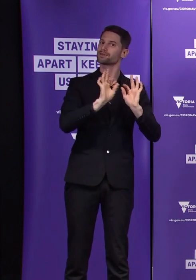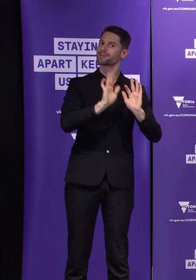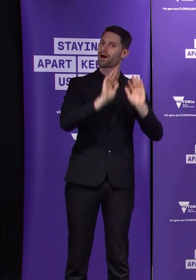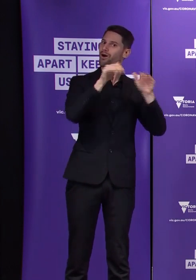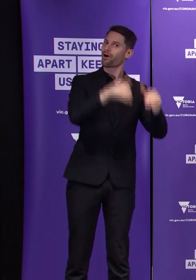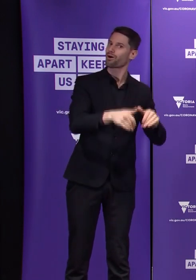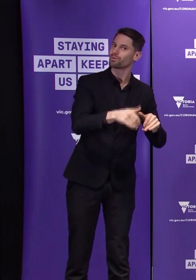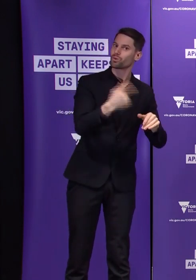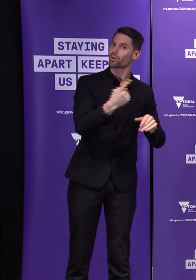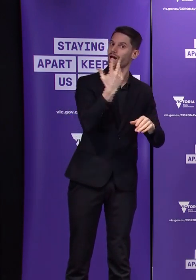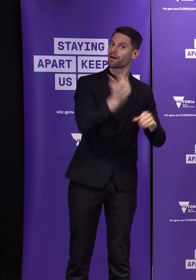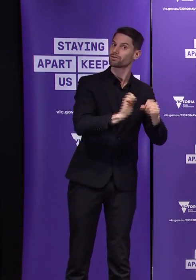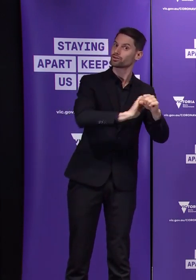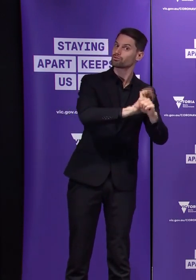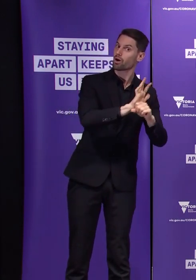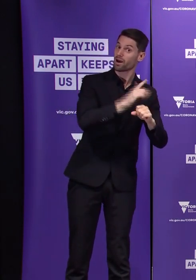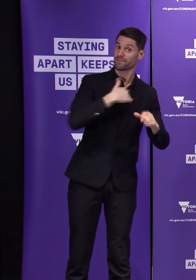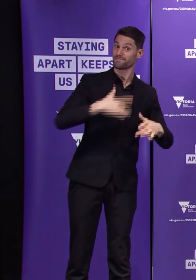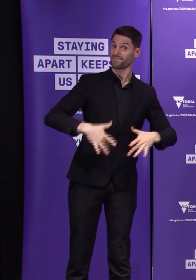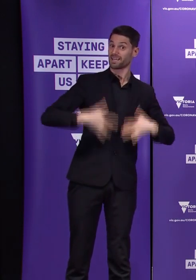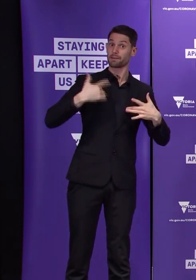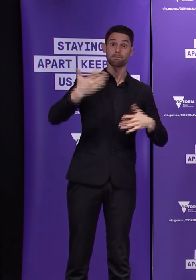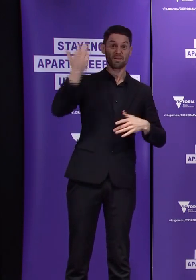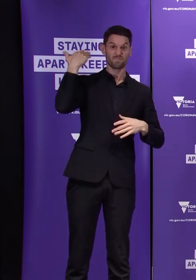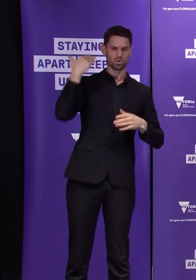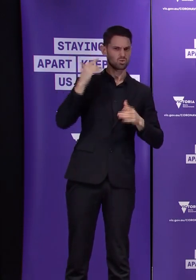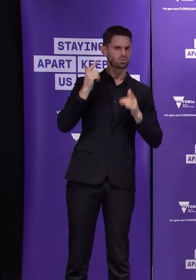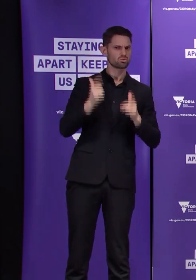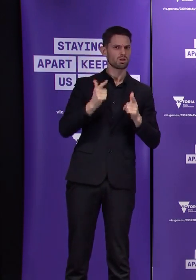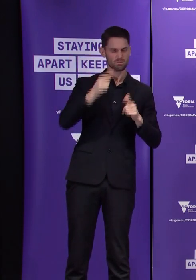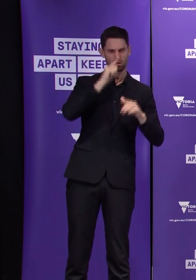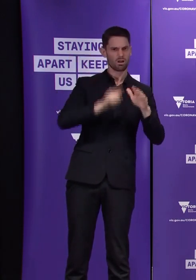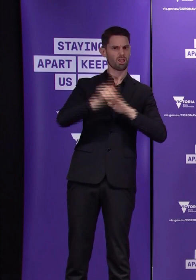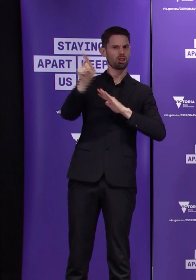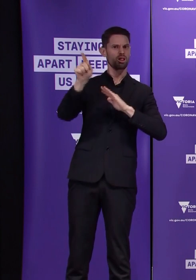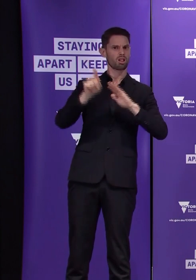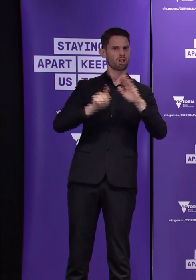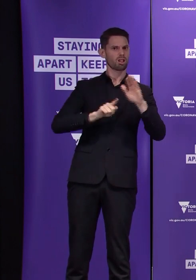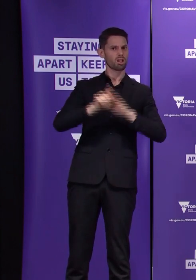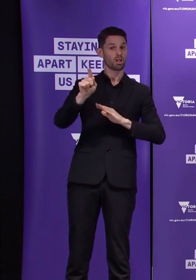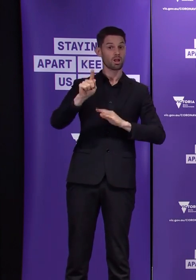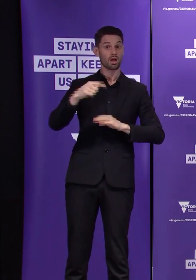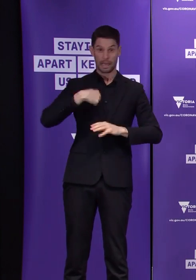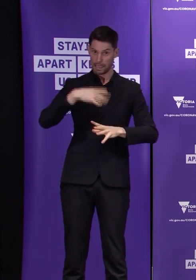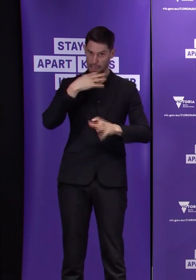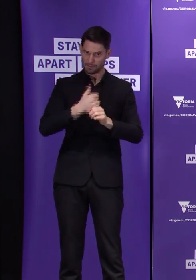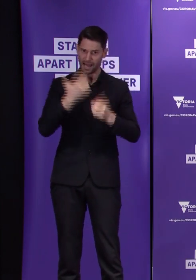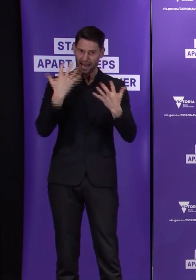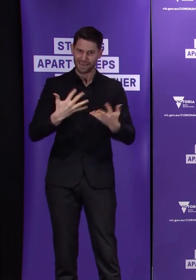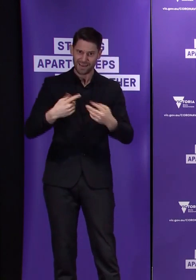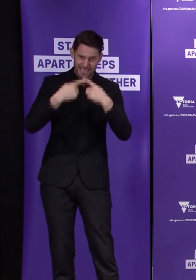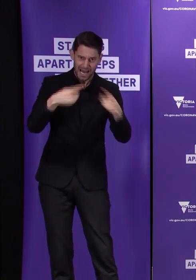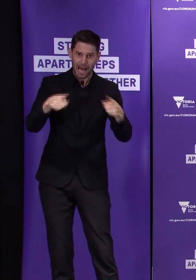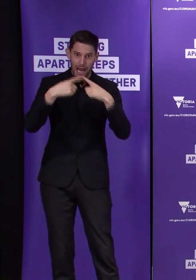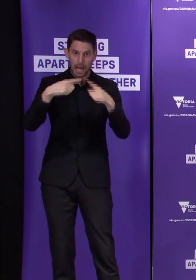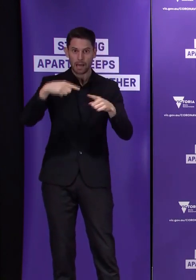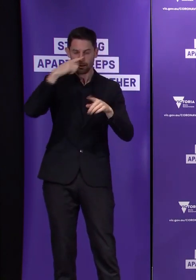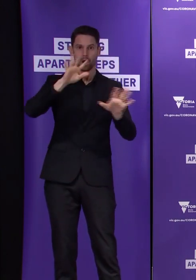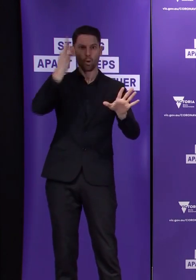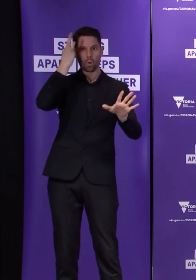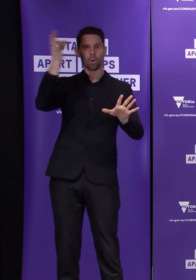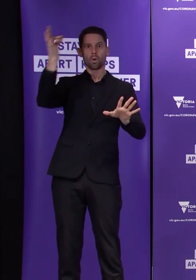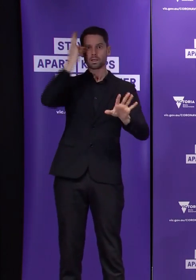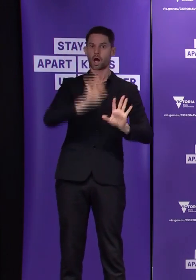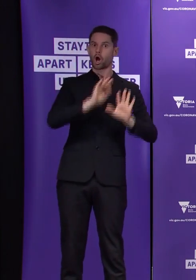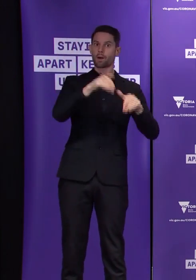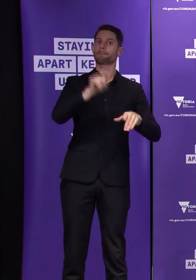gets better every single day. So you'll have some people, for instance, who will have gone and isolated somewhere else. The address we believe they should be found at isn't in fact the